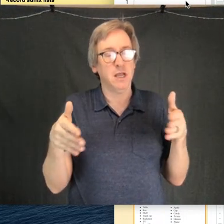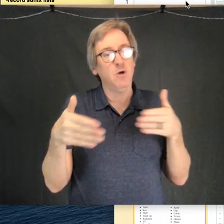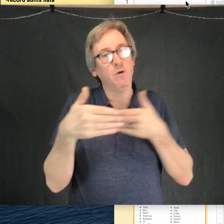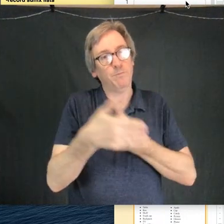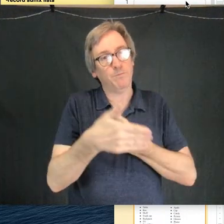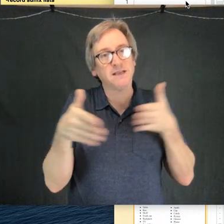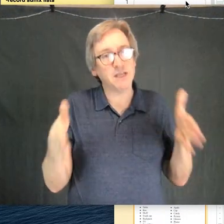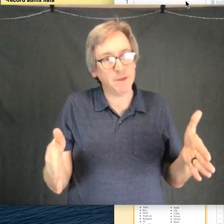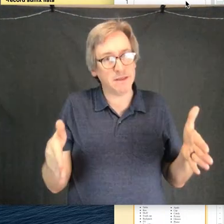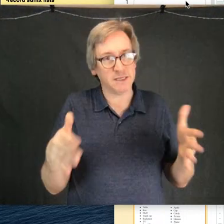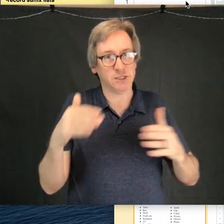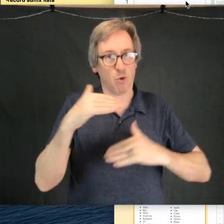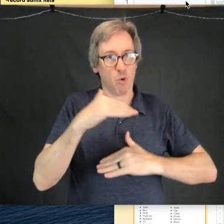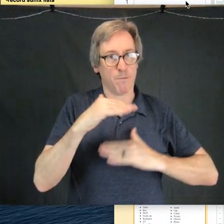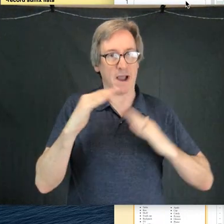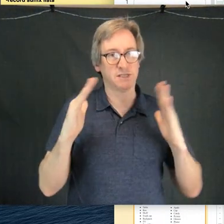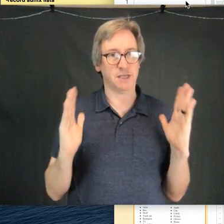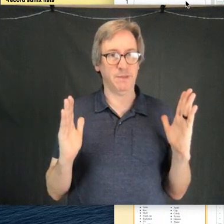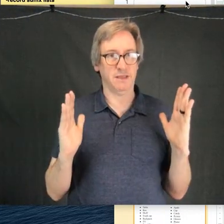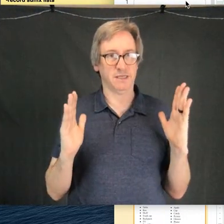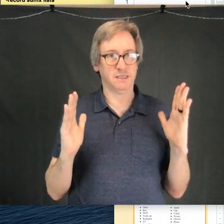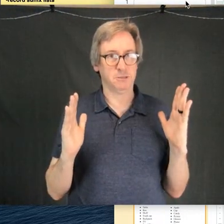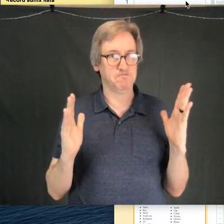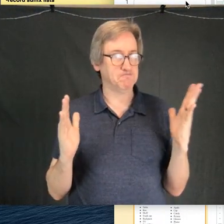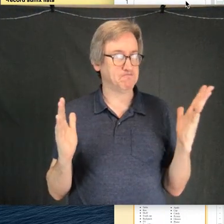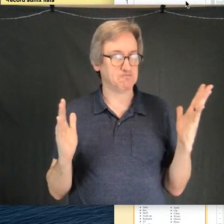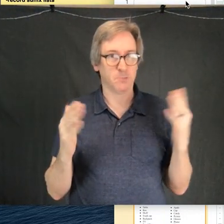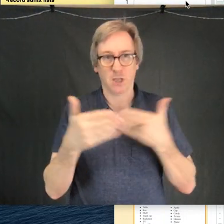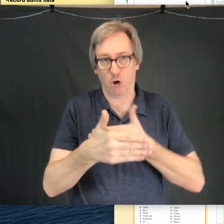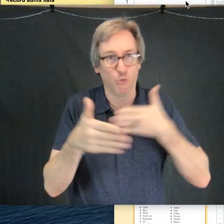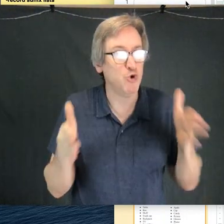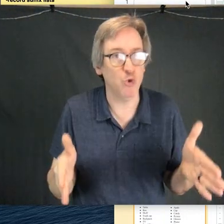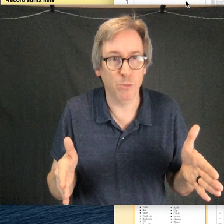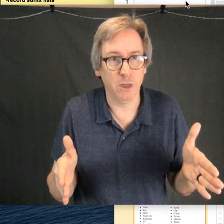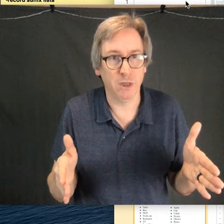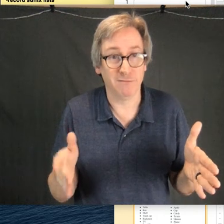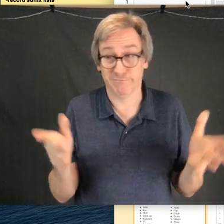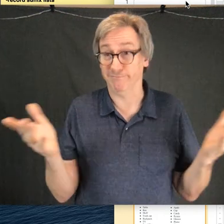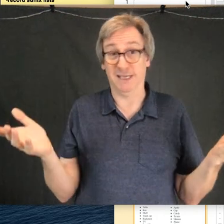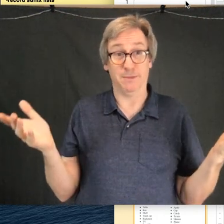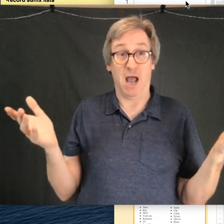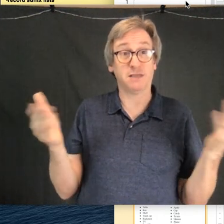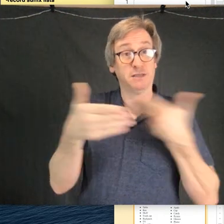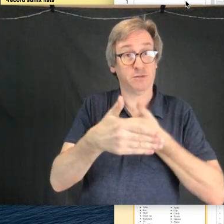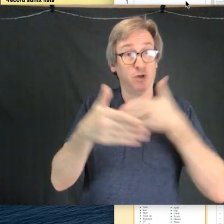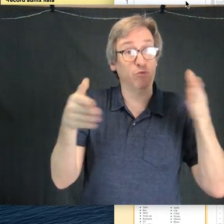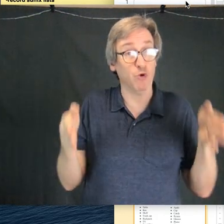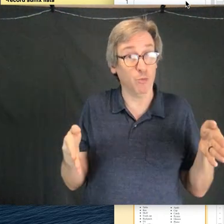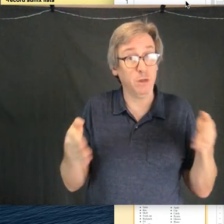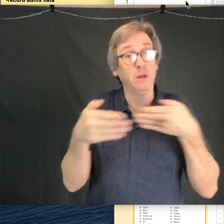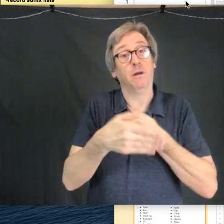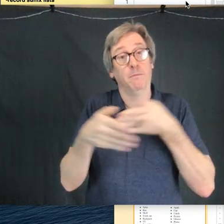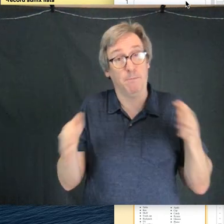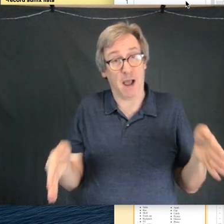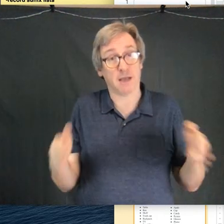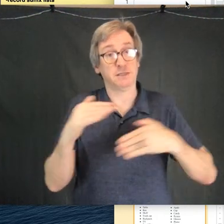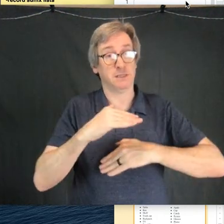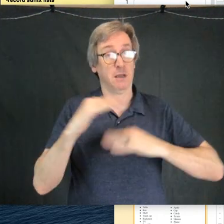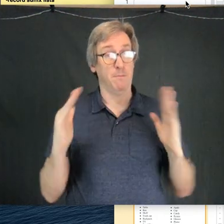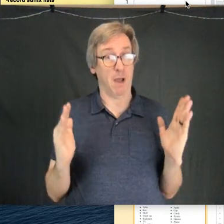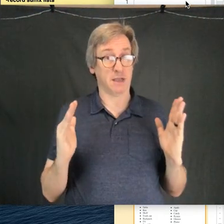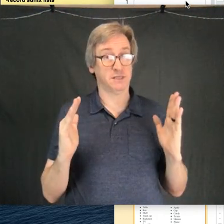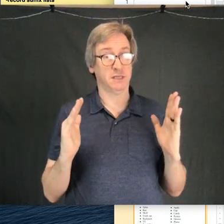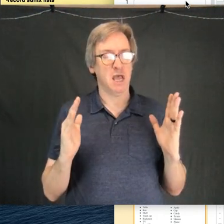box. Box can be this or box can be this. A room is a box. So room,